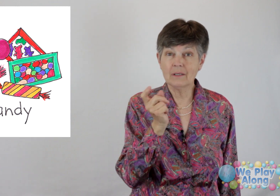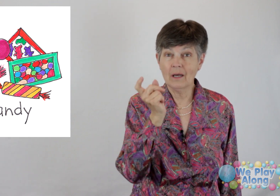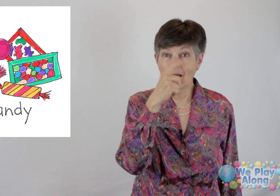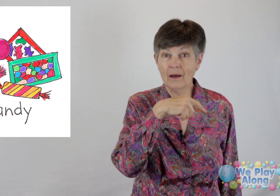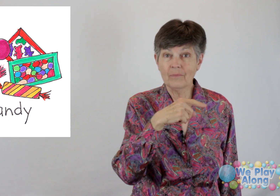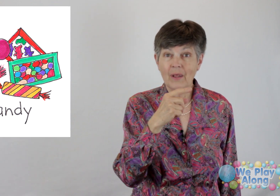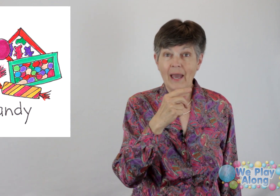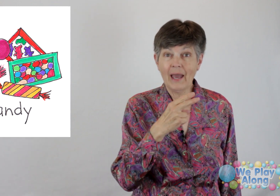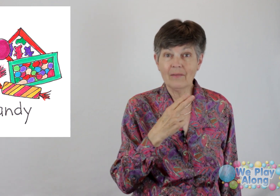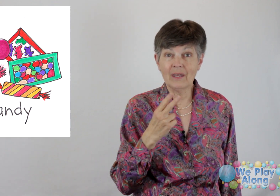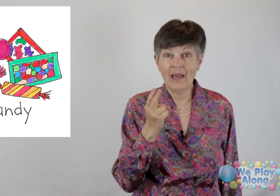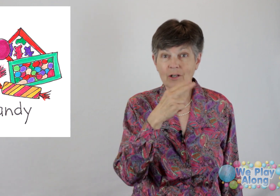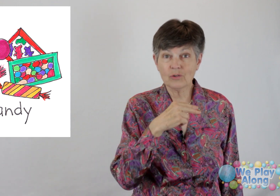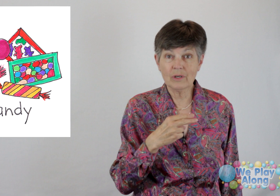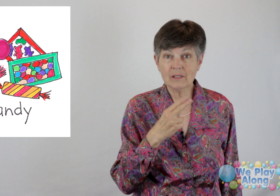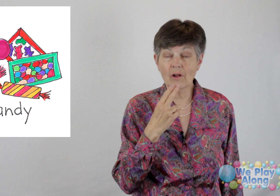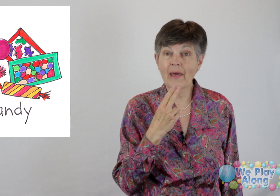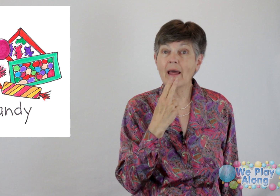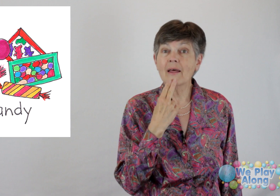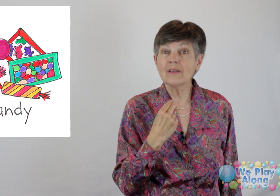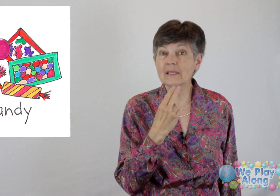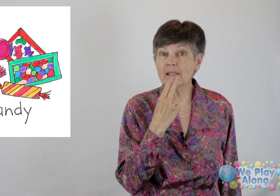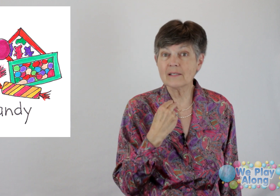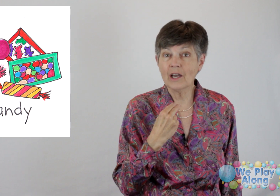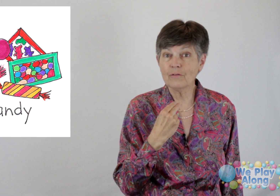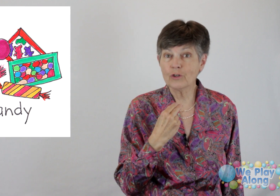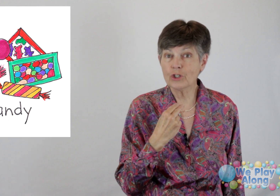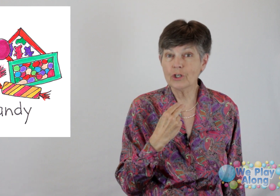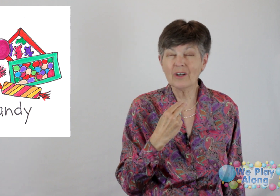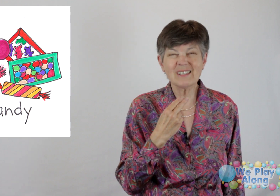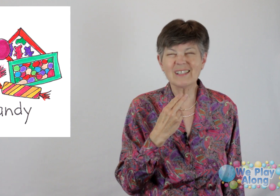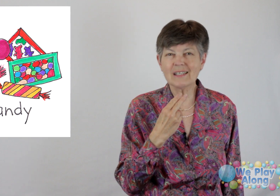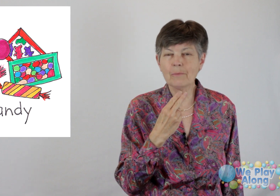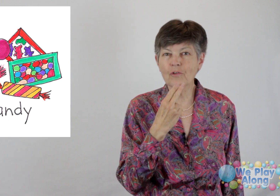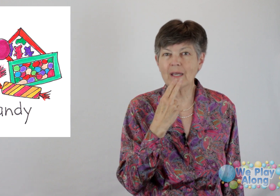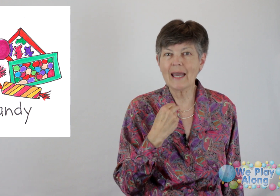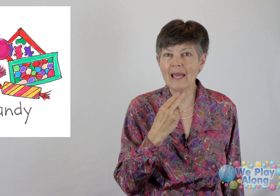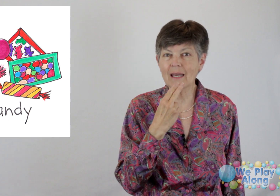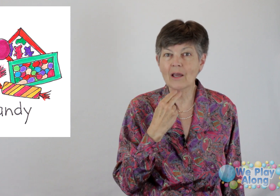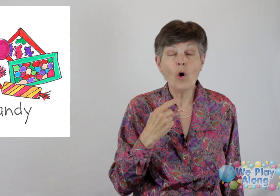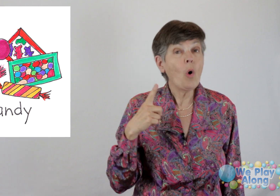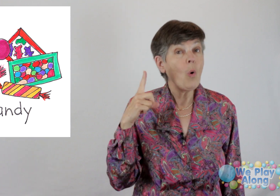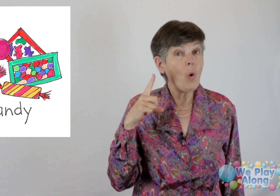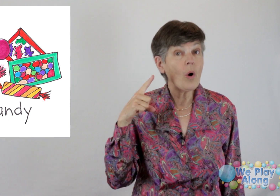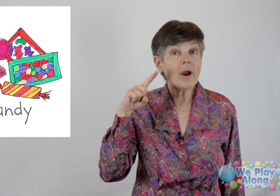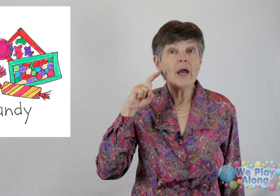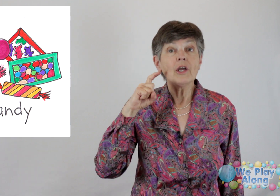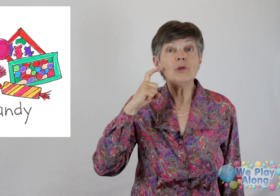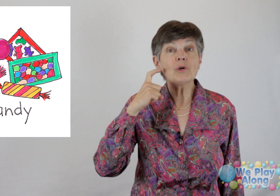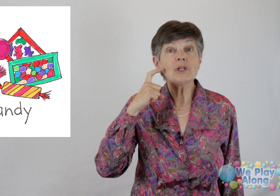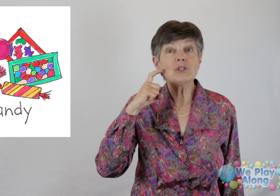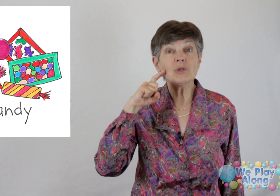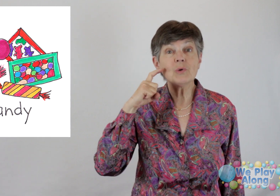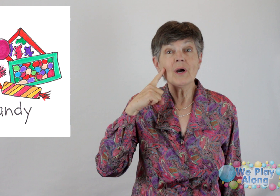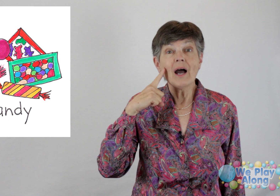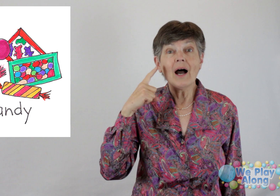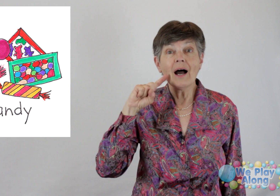did the extras, all that, this is a sign for sugar. It's the same for candy. Or you could do